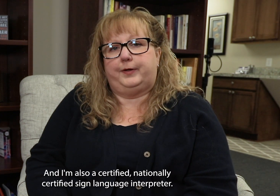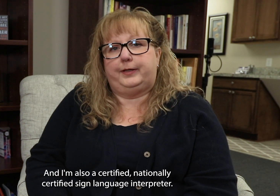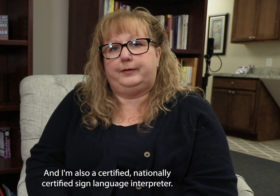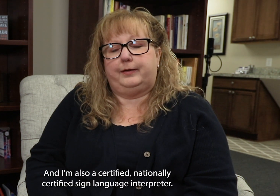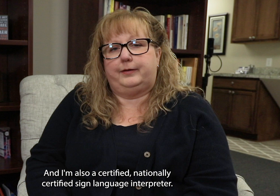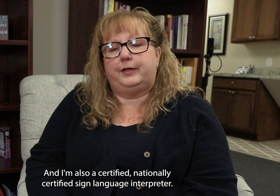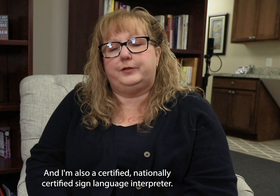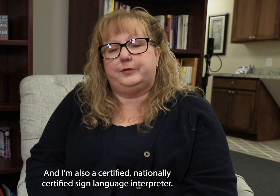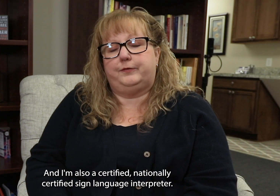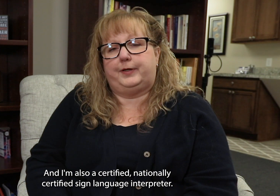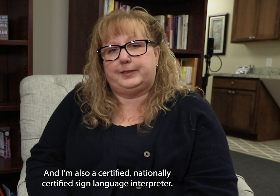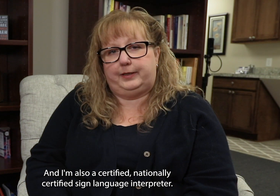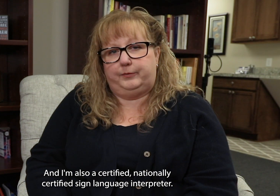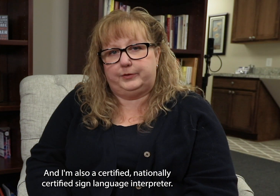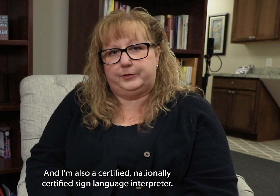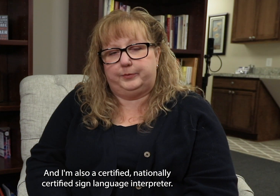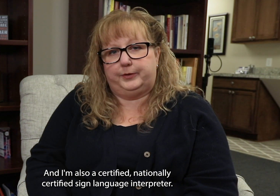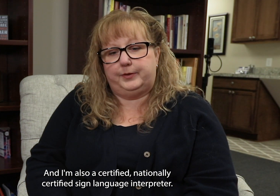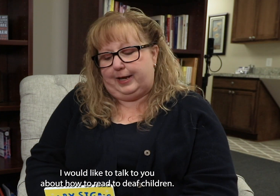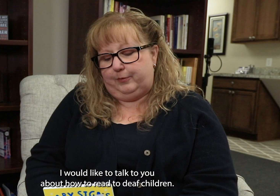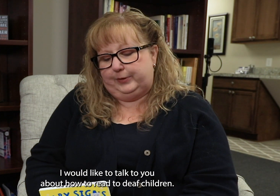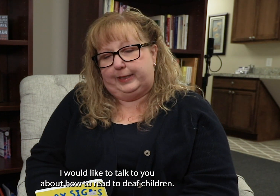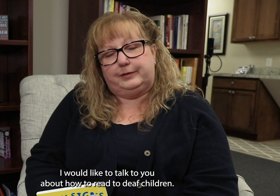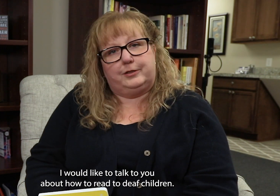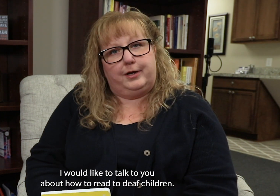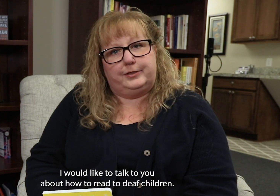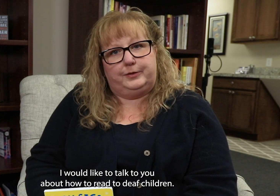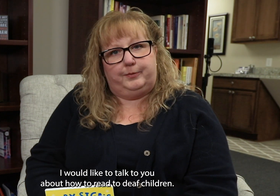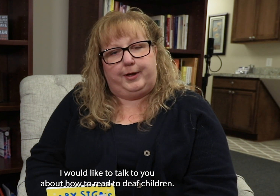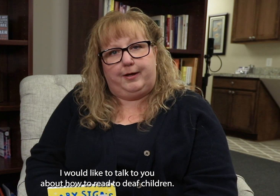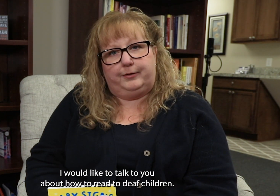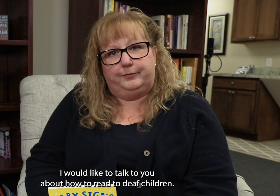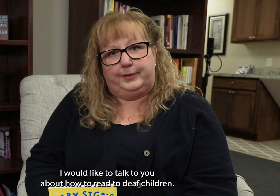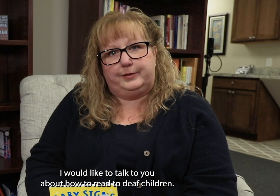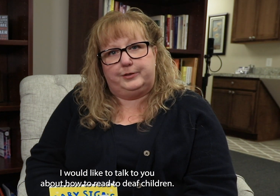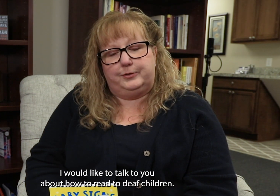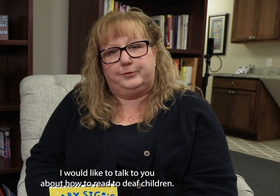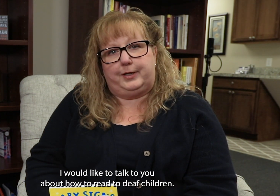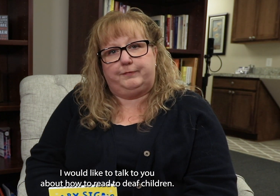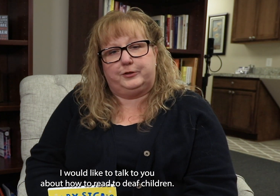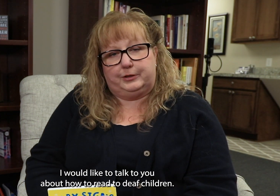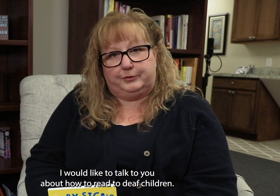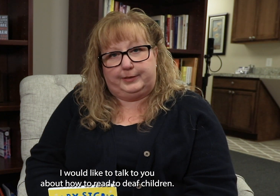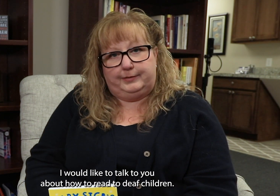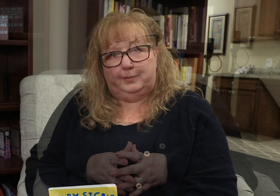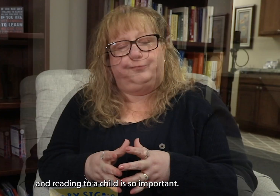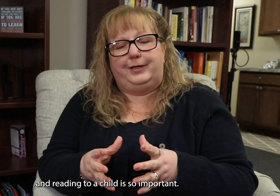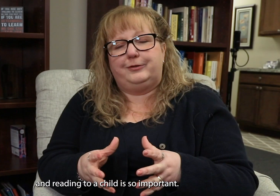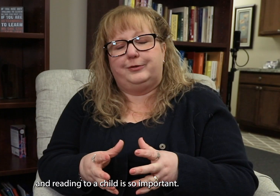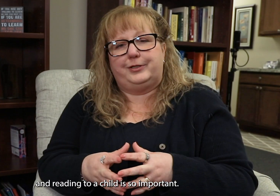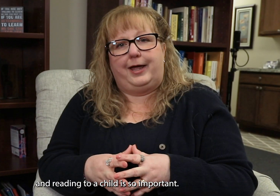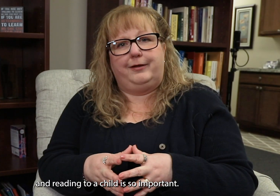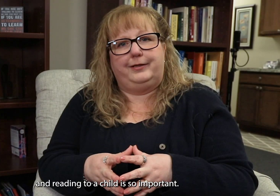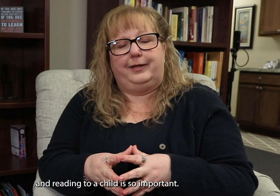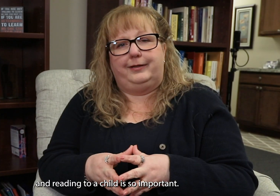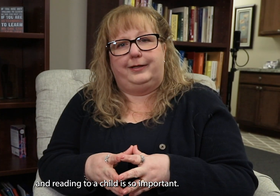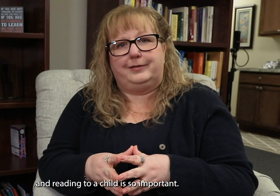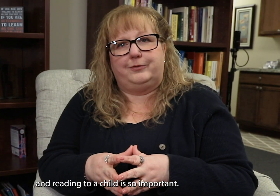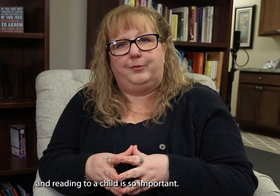certified, nationally certified sign language interpreter. I would like to talk to you about how to read to deaf children. Reading to a child is so